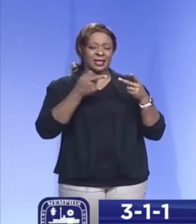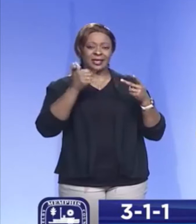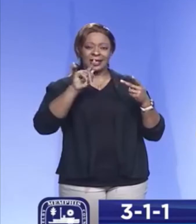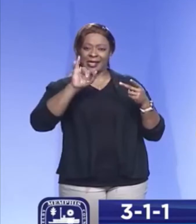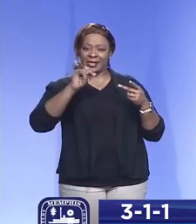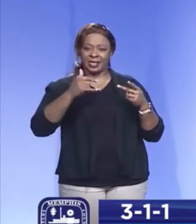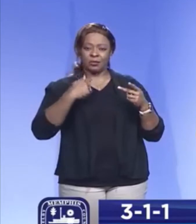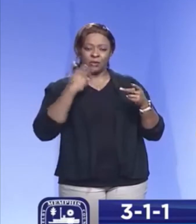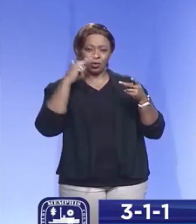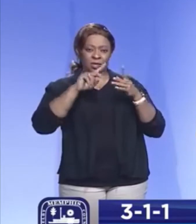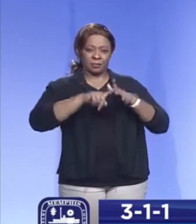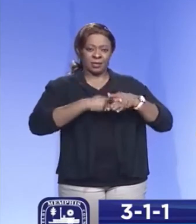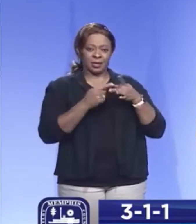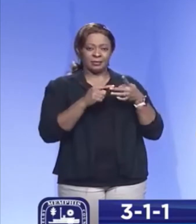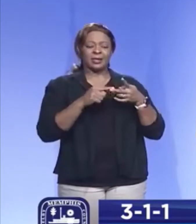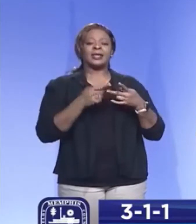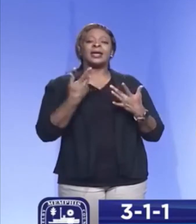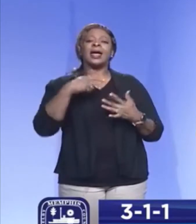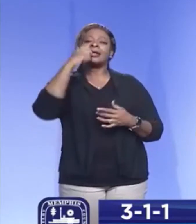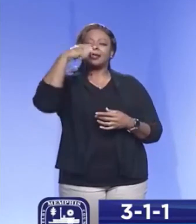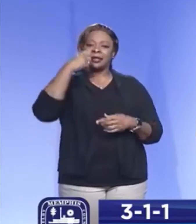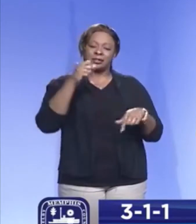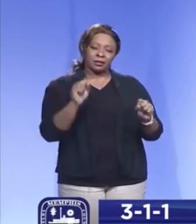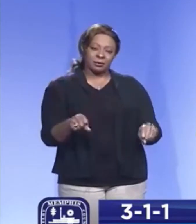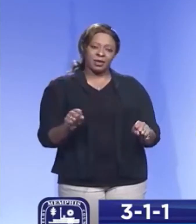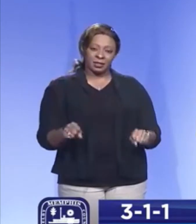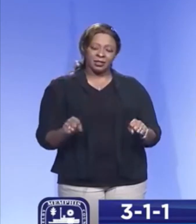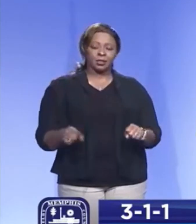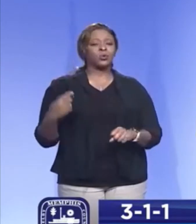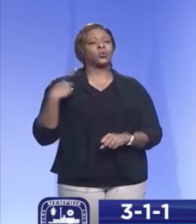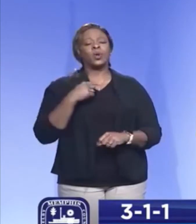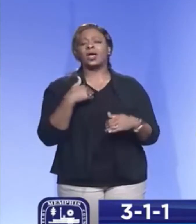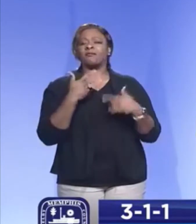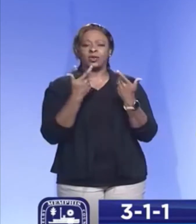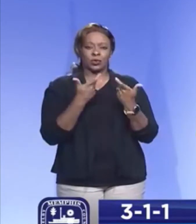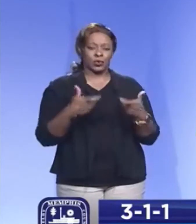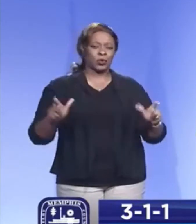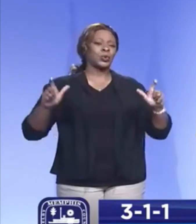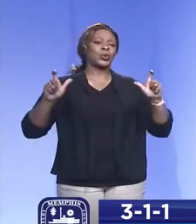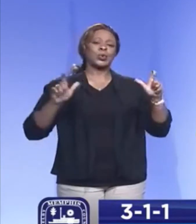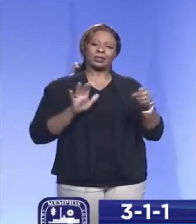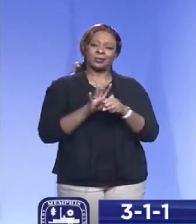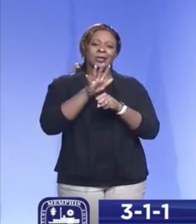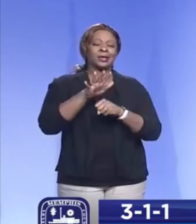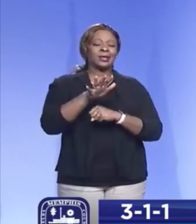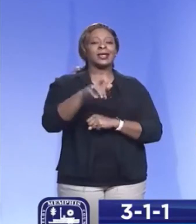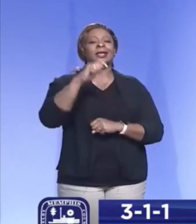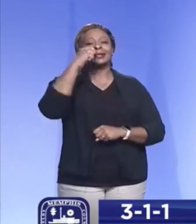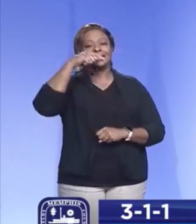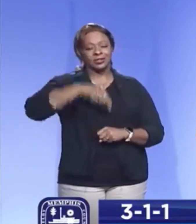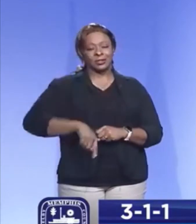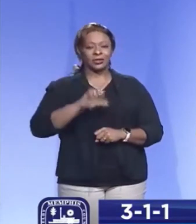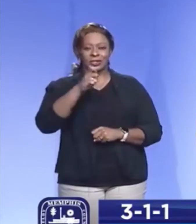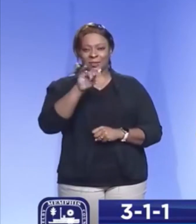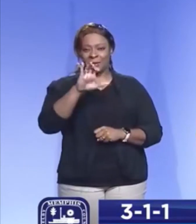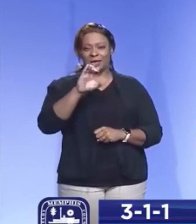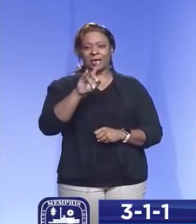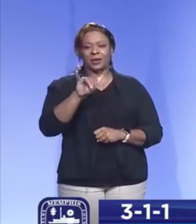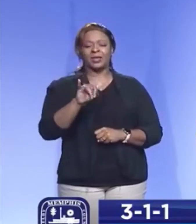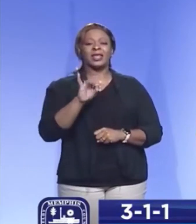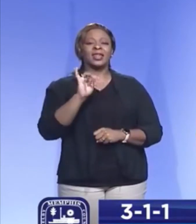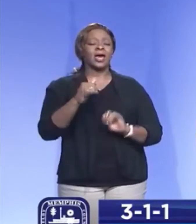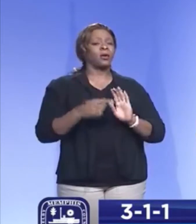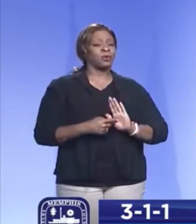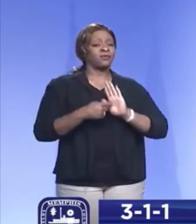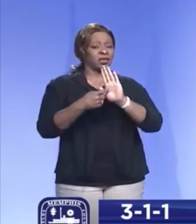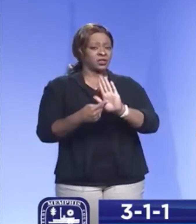at from the beginning is testing capacity. We have significant testing capacity in Shelby County. That's a